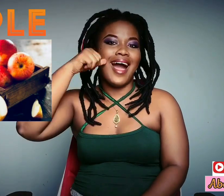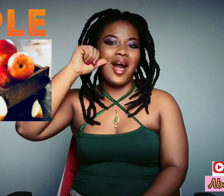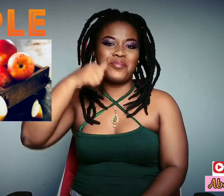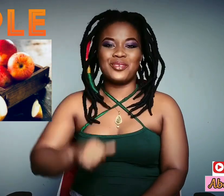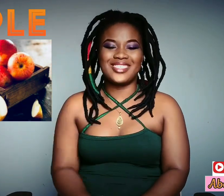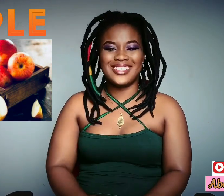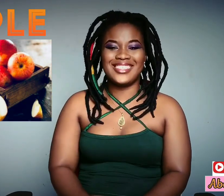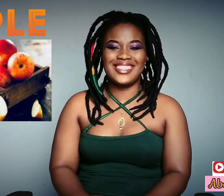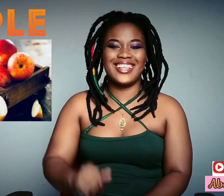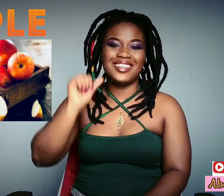Apple.